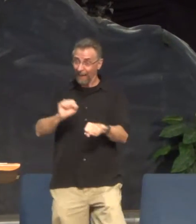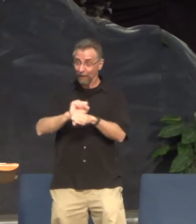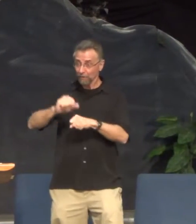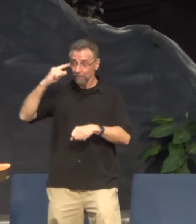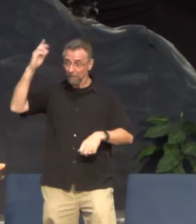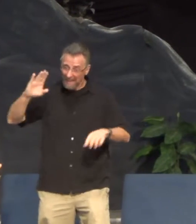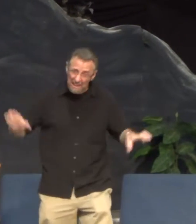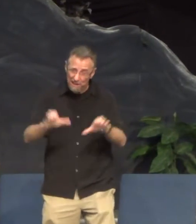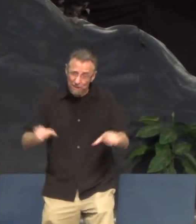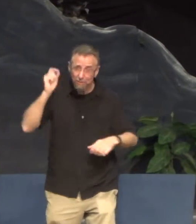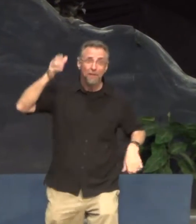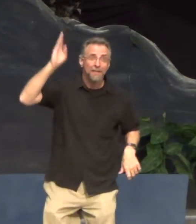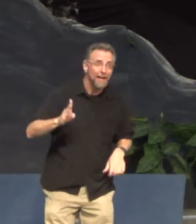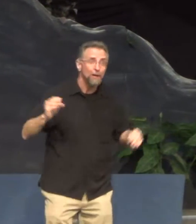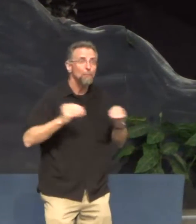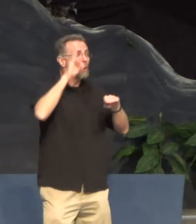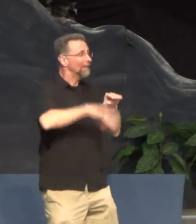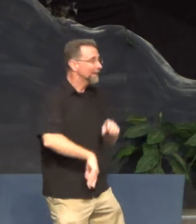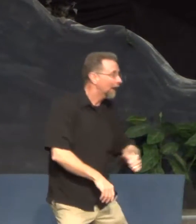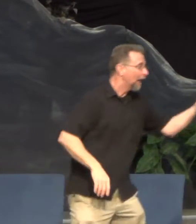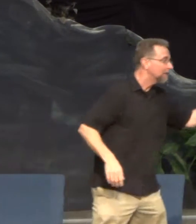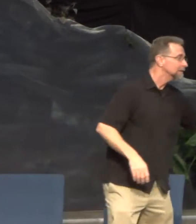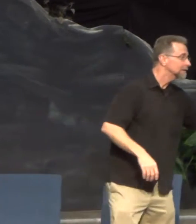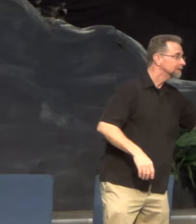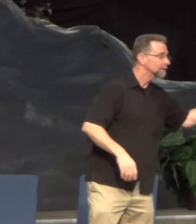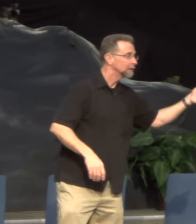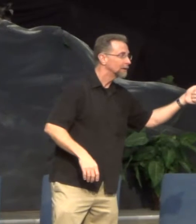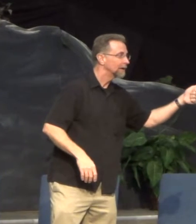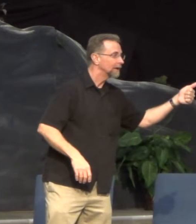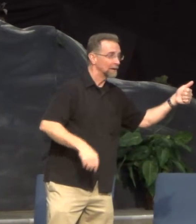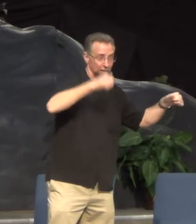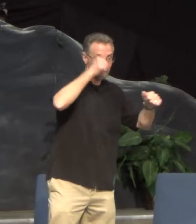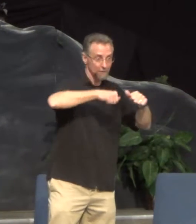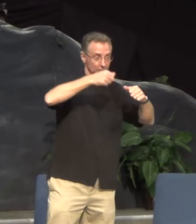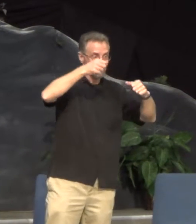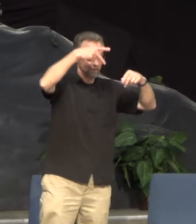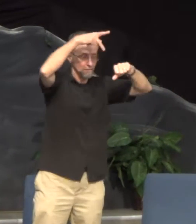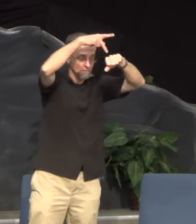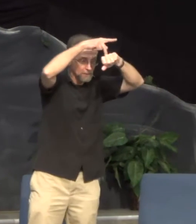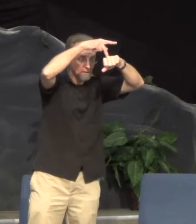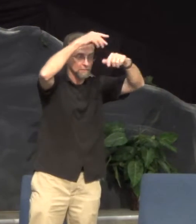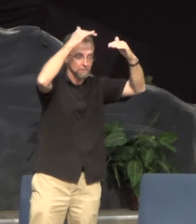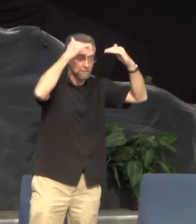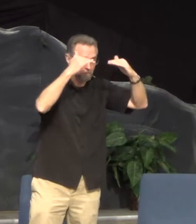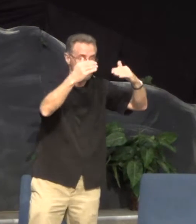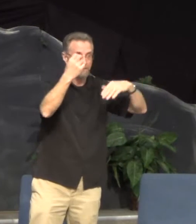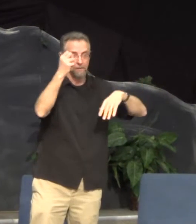His grace was not in vain. For I labored more abundantly than they all. Yet, not